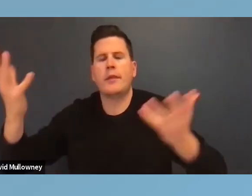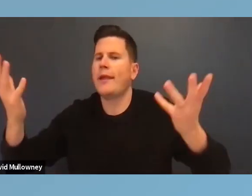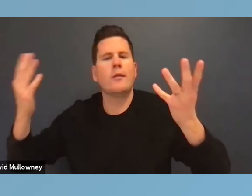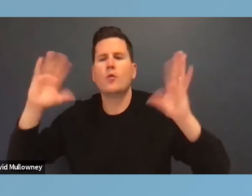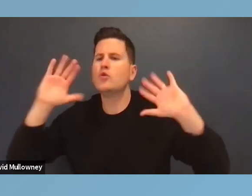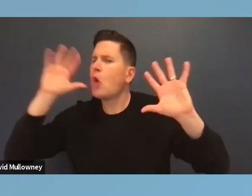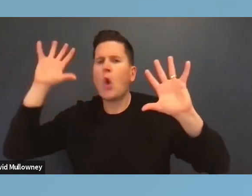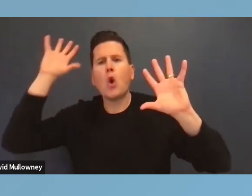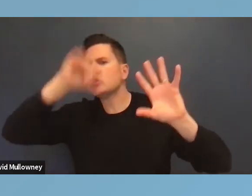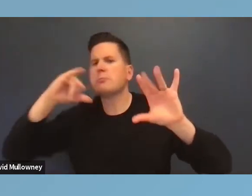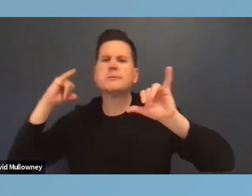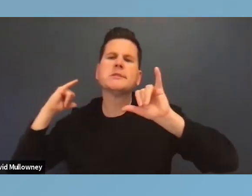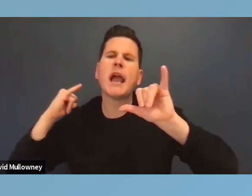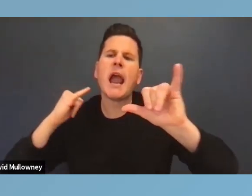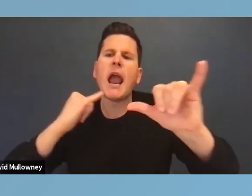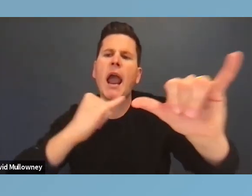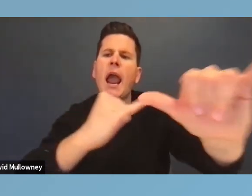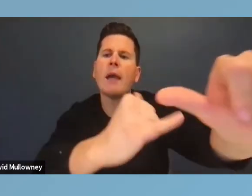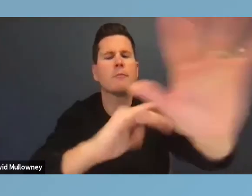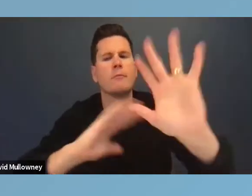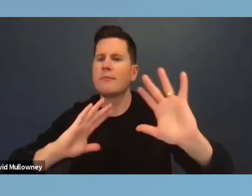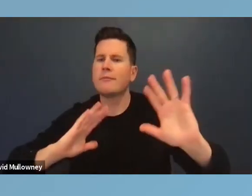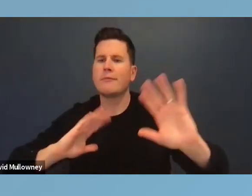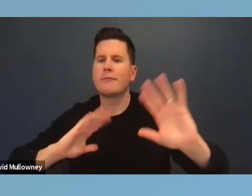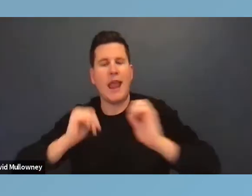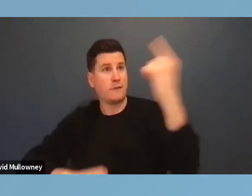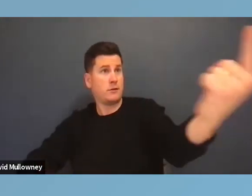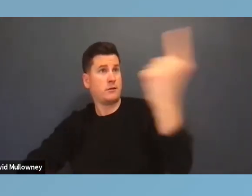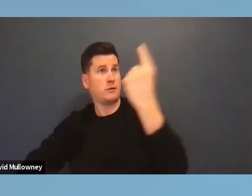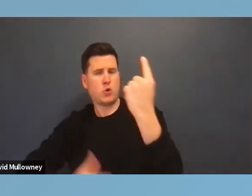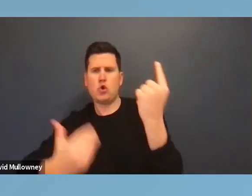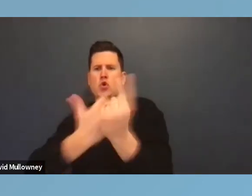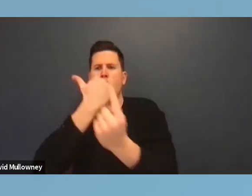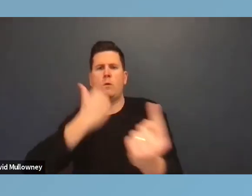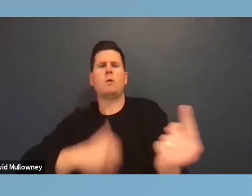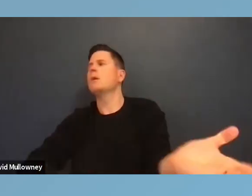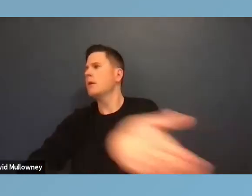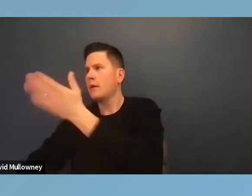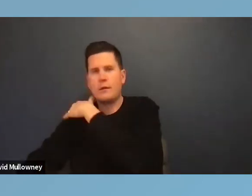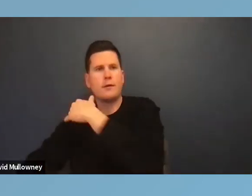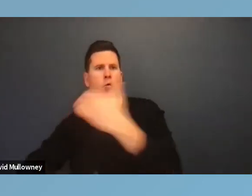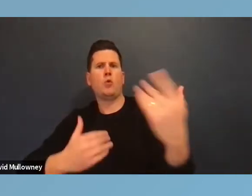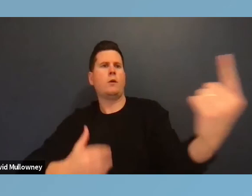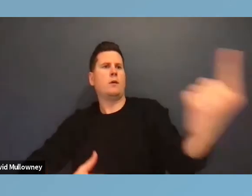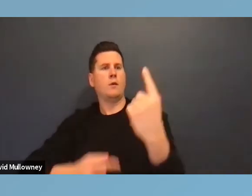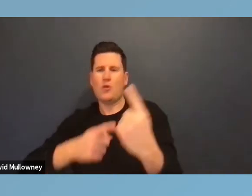person likes VRI, one person wants a CDI. Don't assume that everyone is the same.